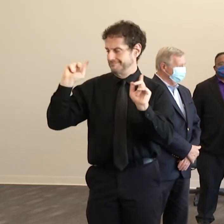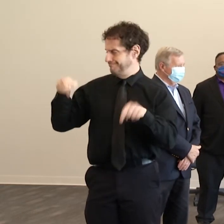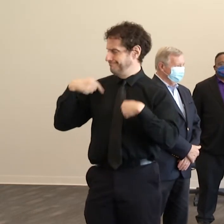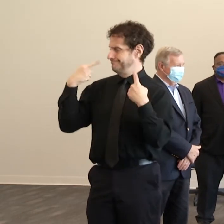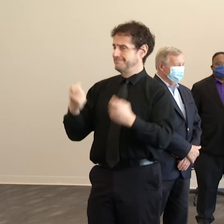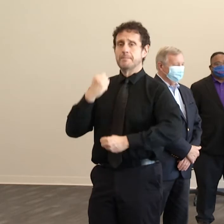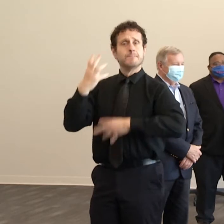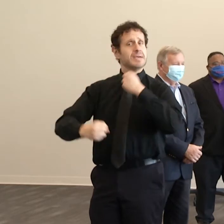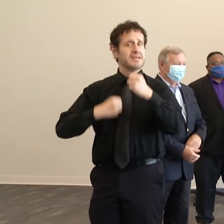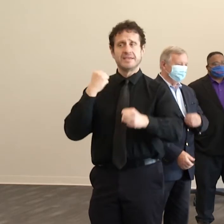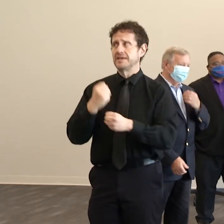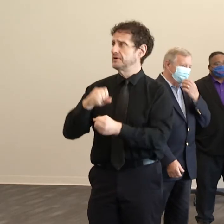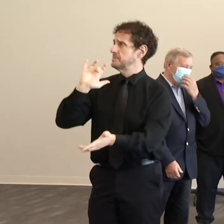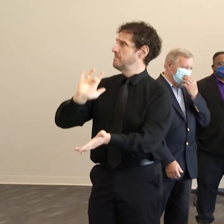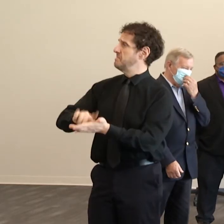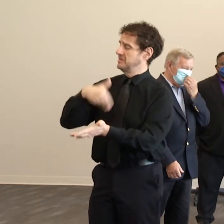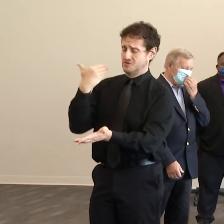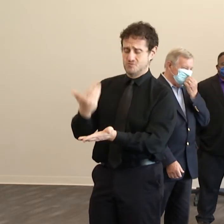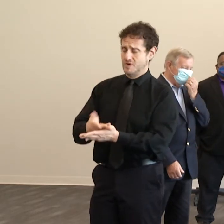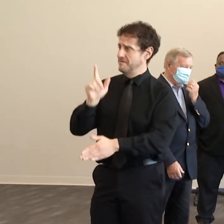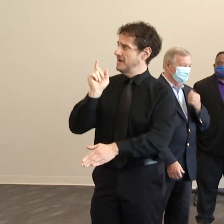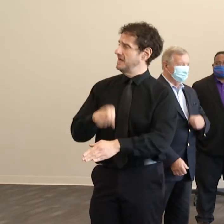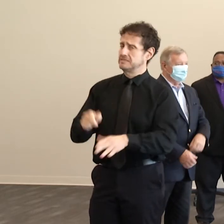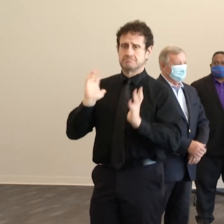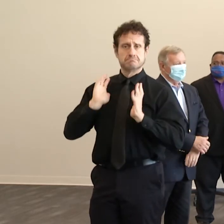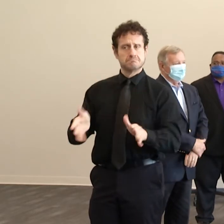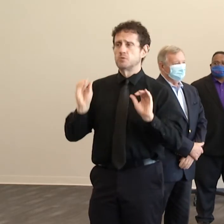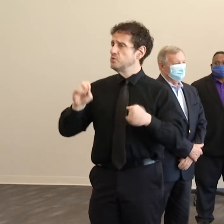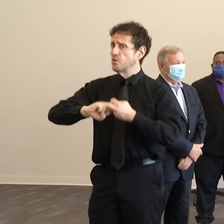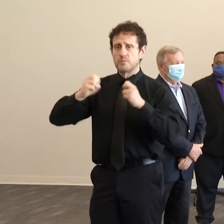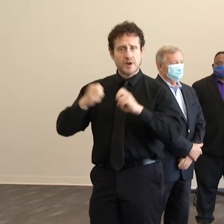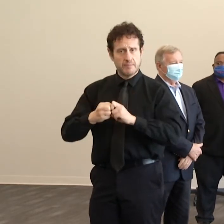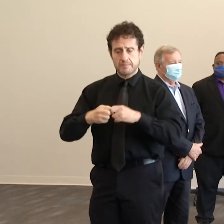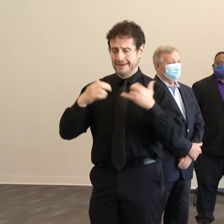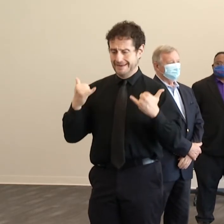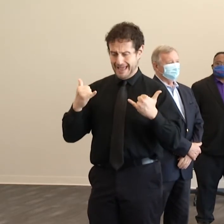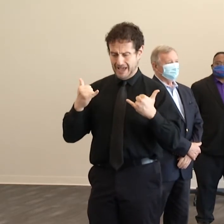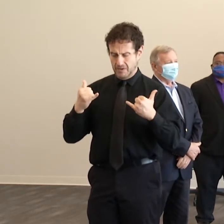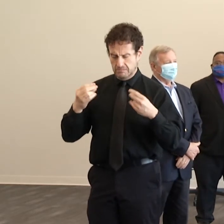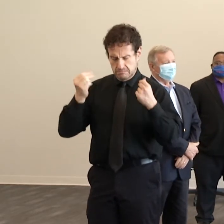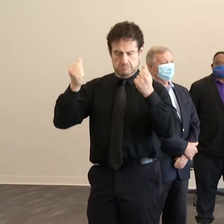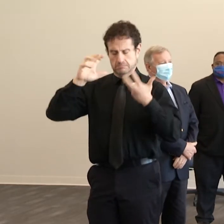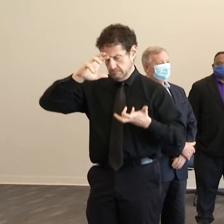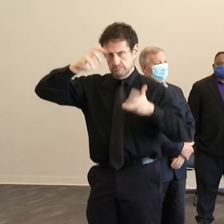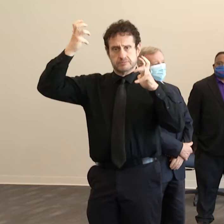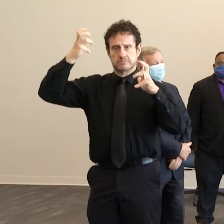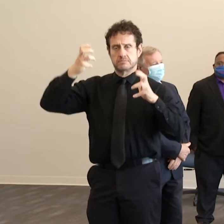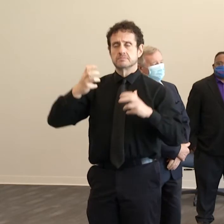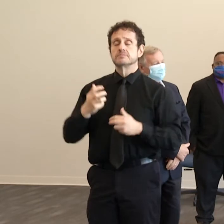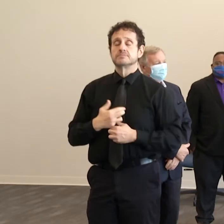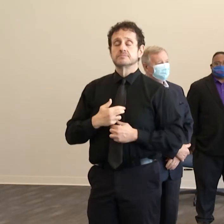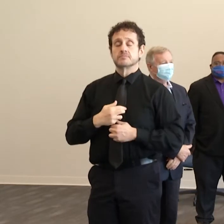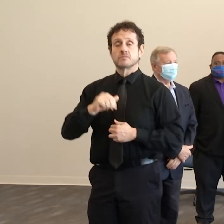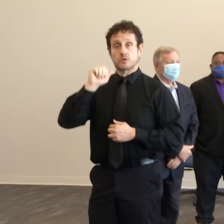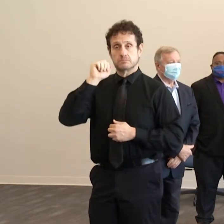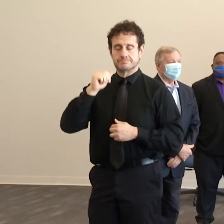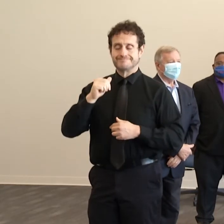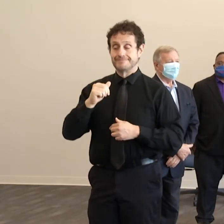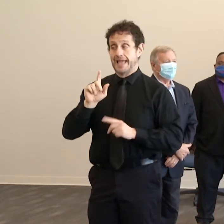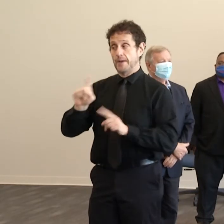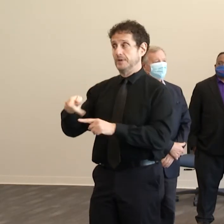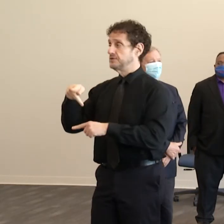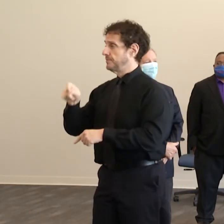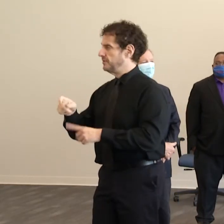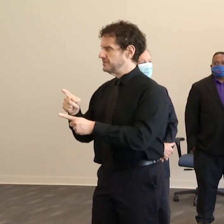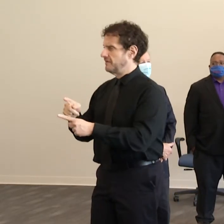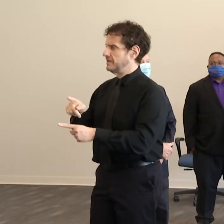those years of mail order. I never had a problem getting my medication. And I talked to my postal worker that next day after I went to the post office, and